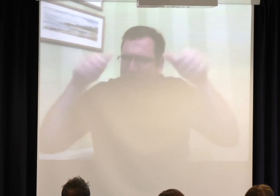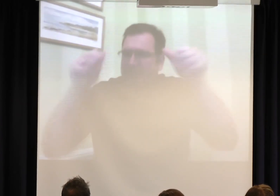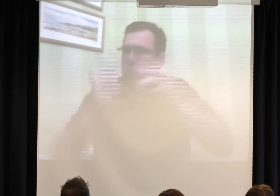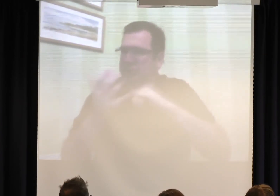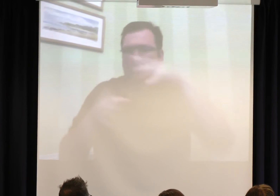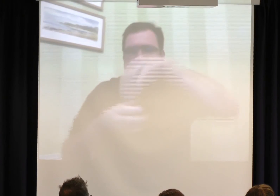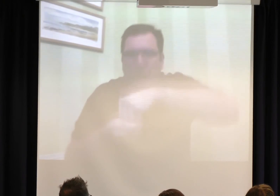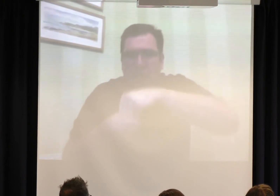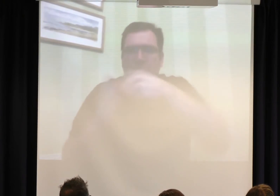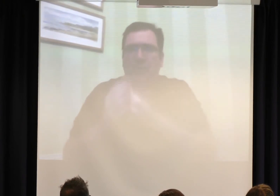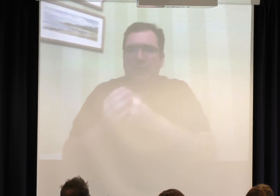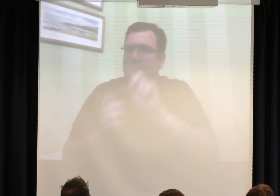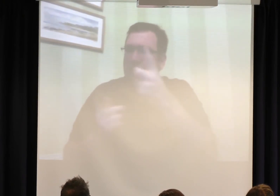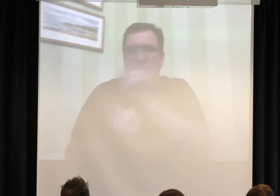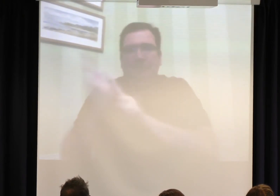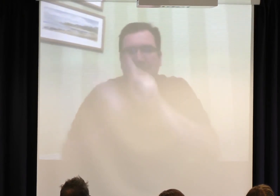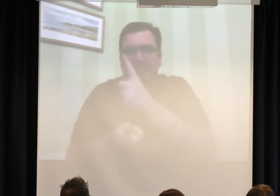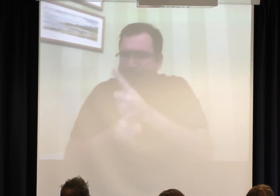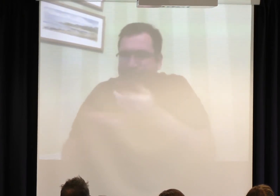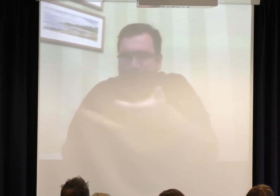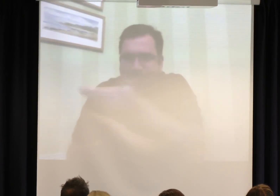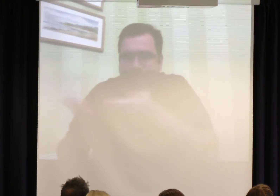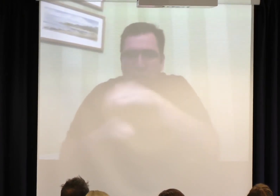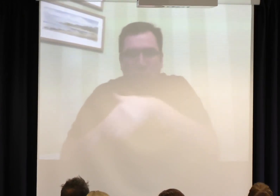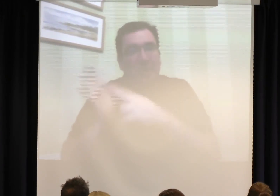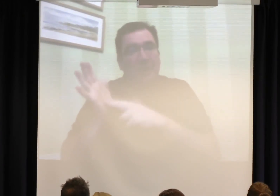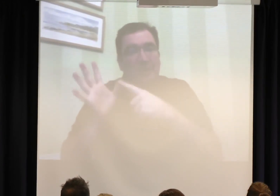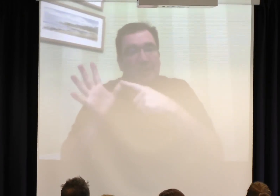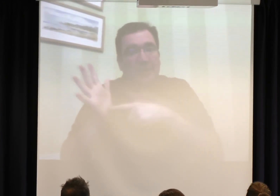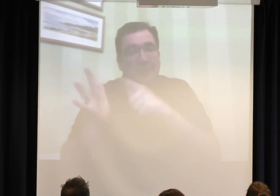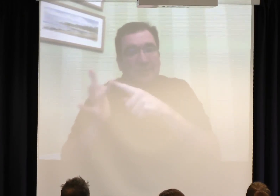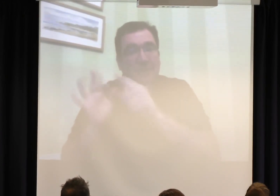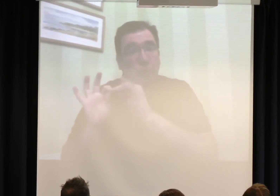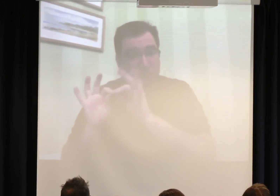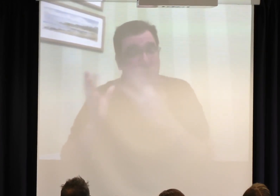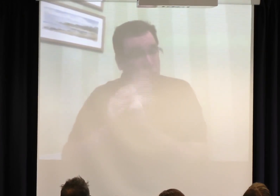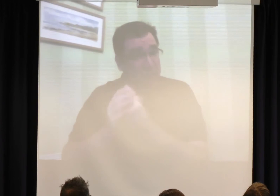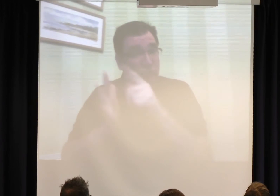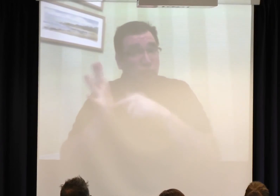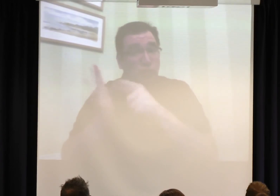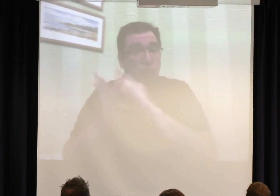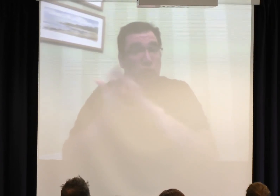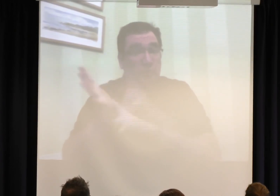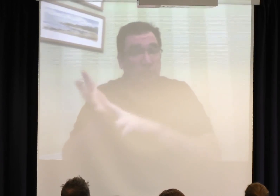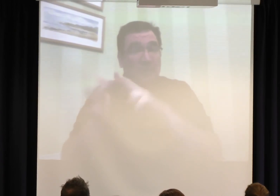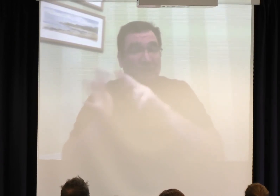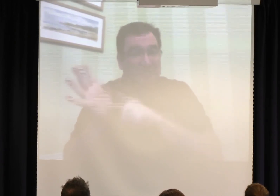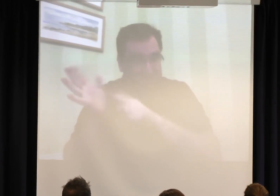Deaf Victoria. Also involved with many of their achievements, many meetings to set up the NAATI interpreting